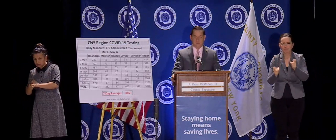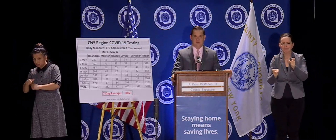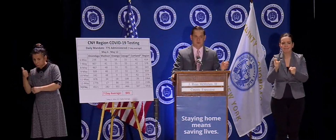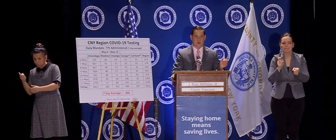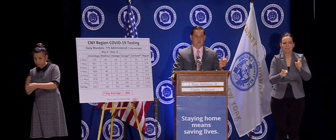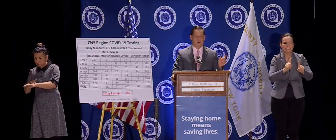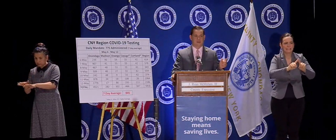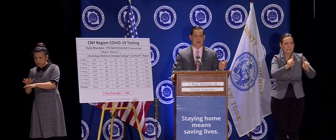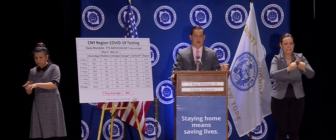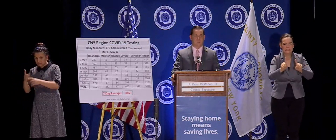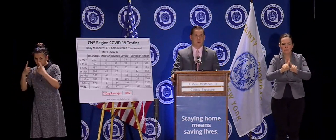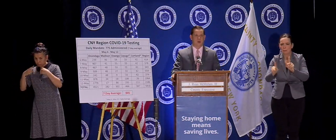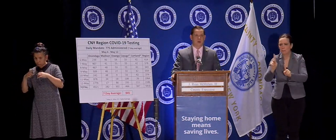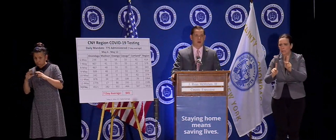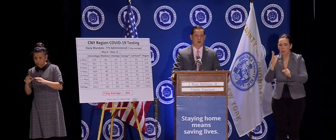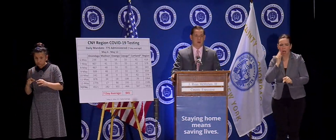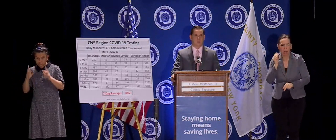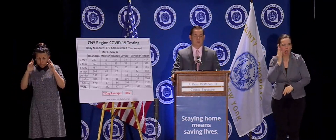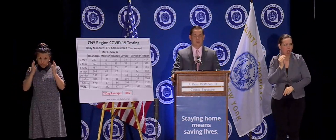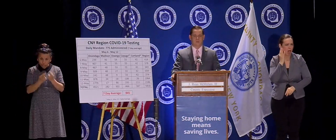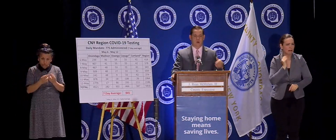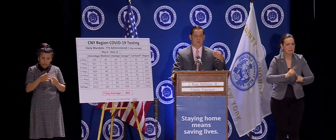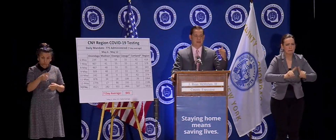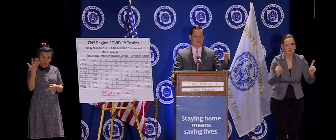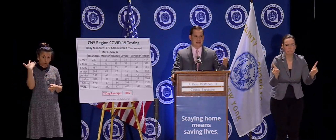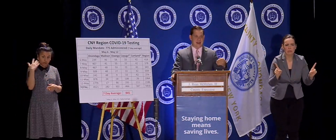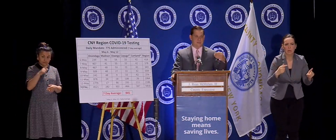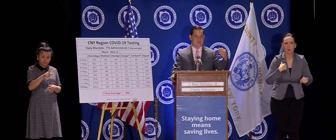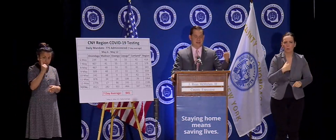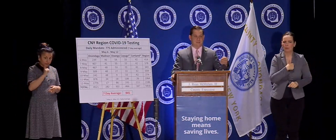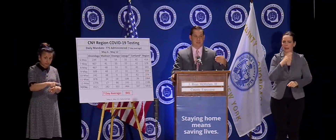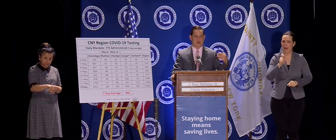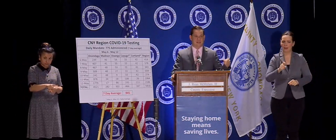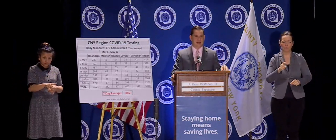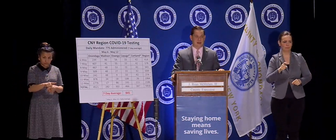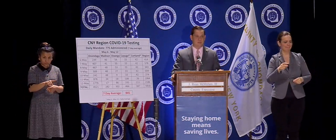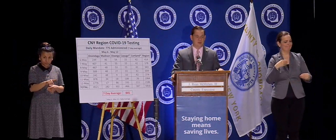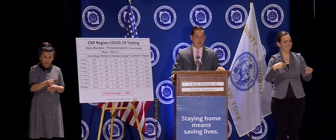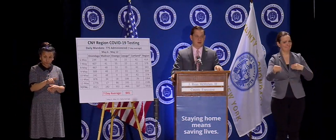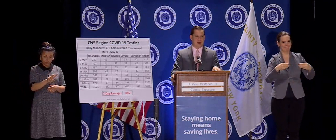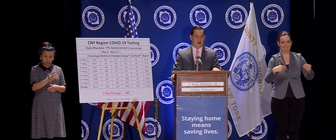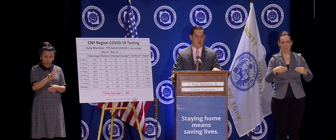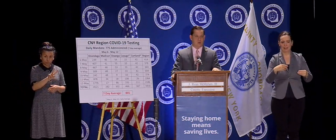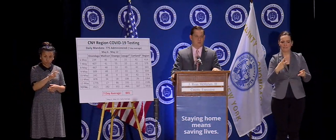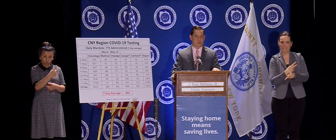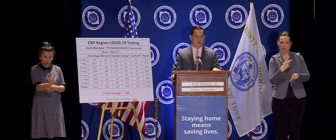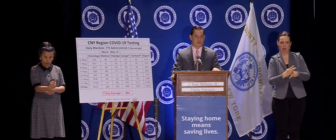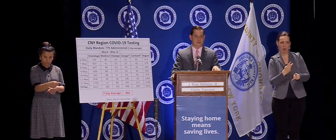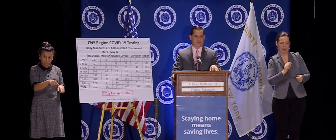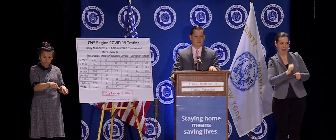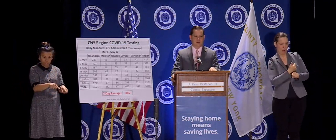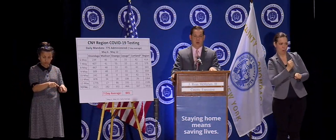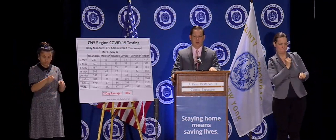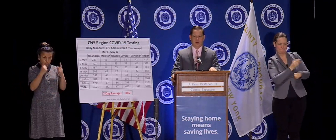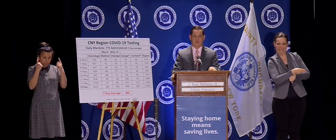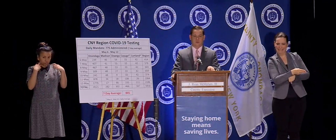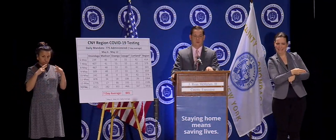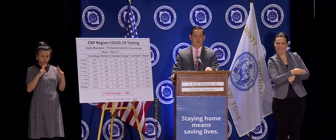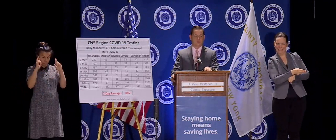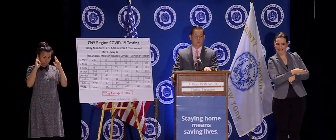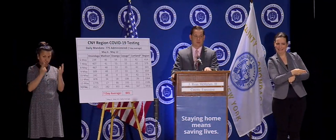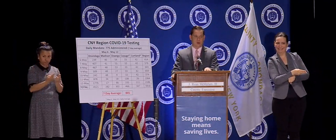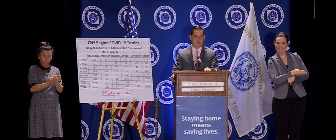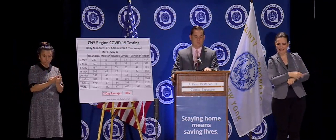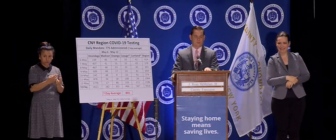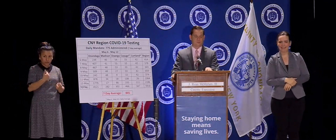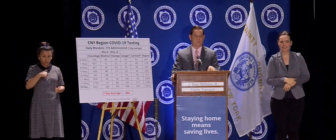active cases for a long period of time were are really a moment in time, a snapshot in time. Now, because it takes longer for